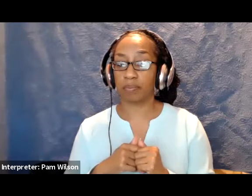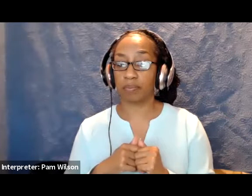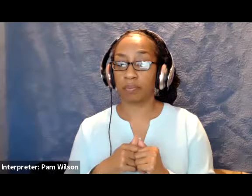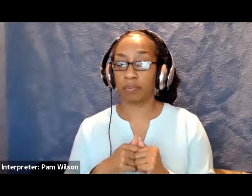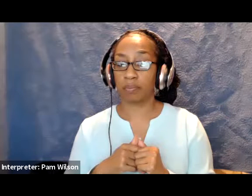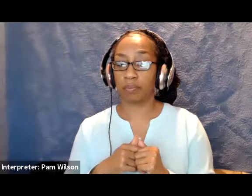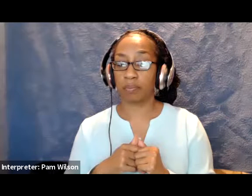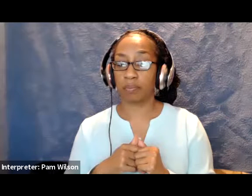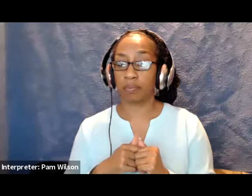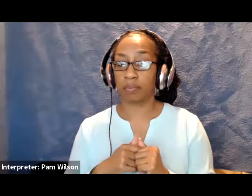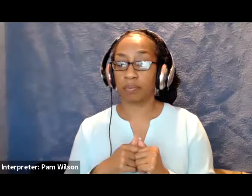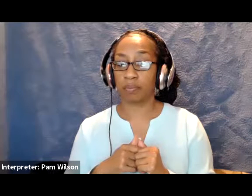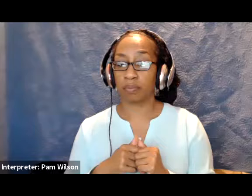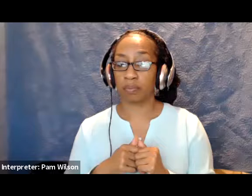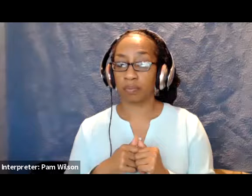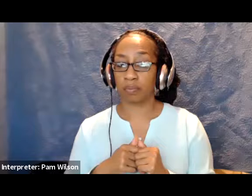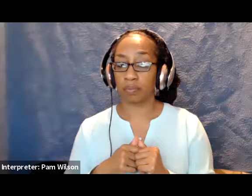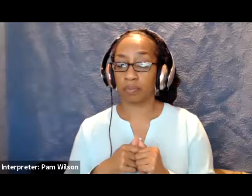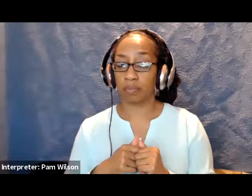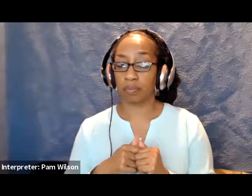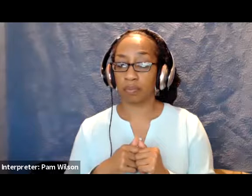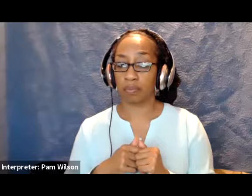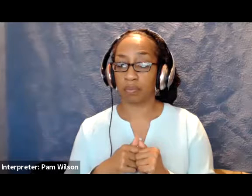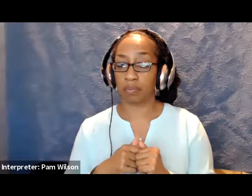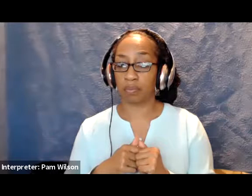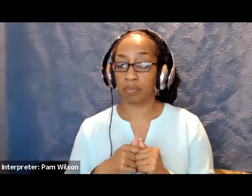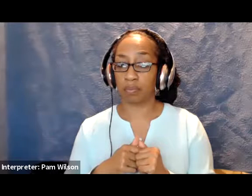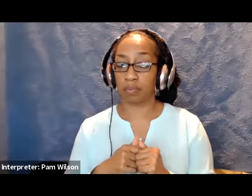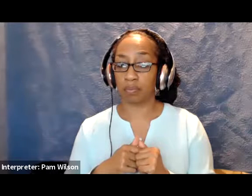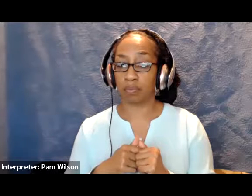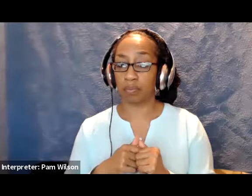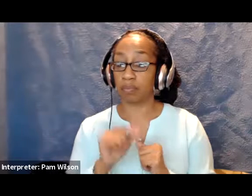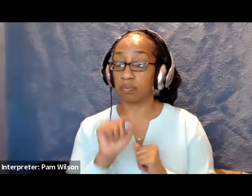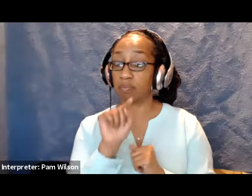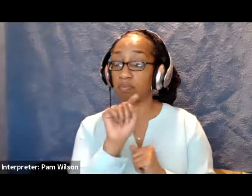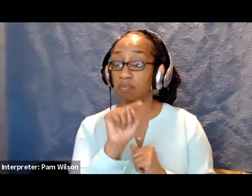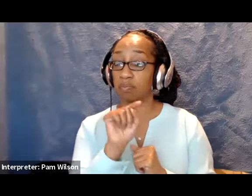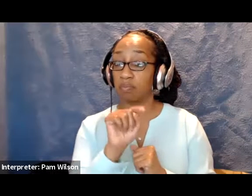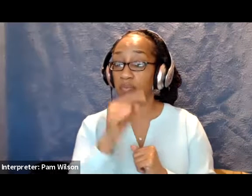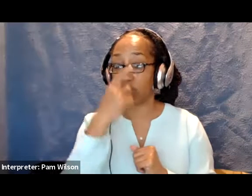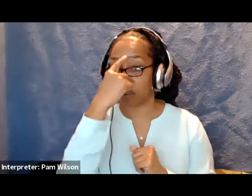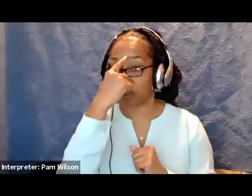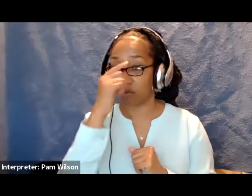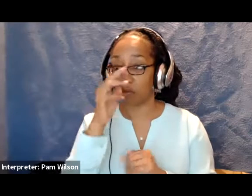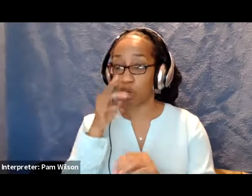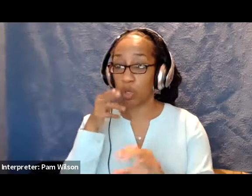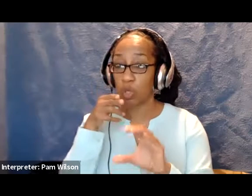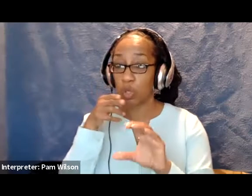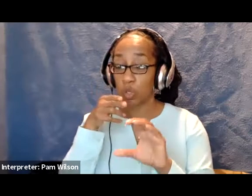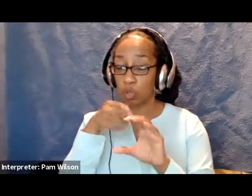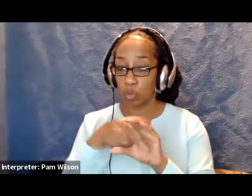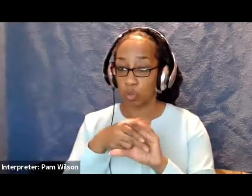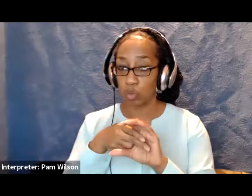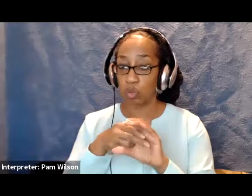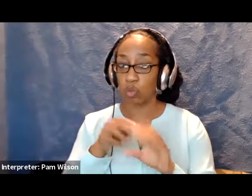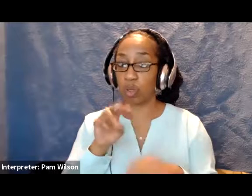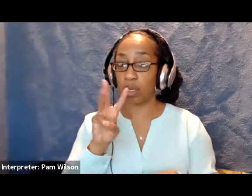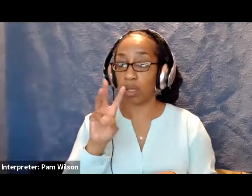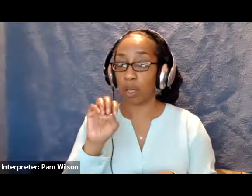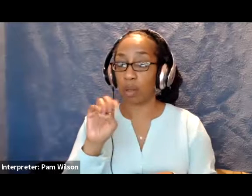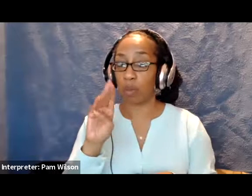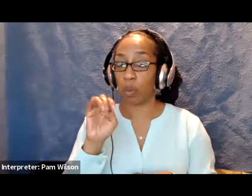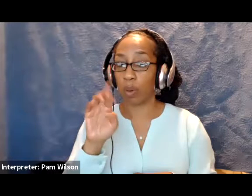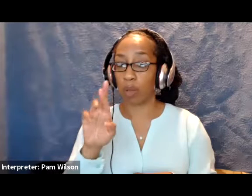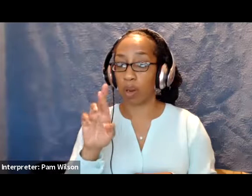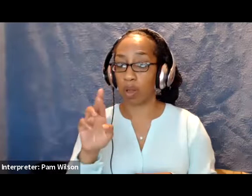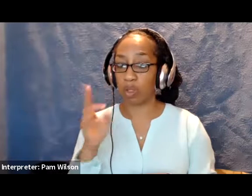And again, this is for joining a webinar by an invitation link. So here you are, and